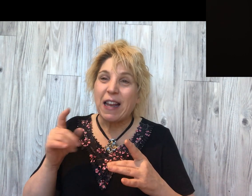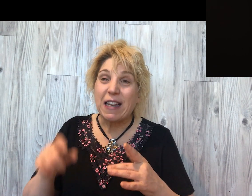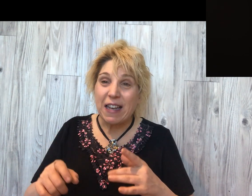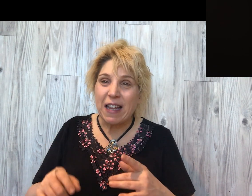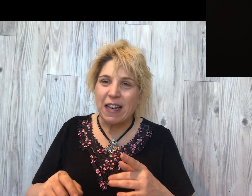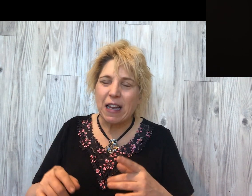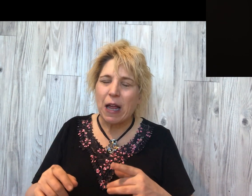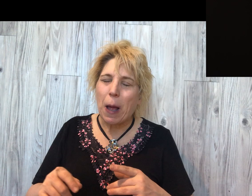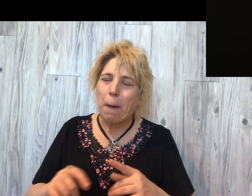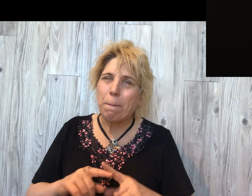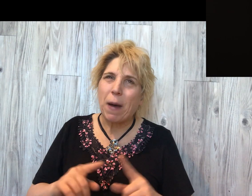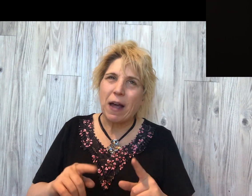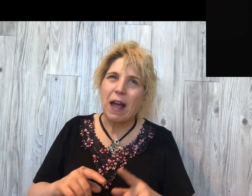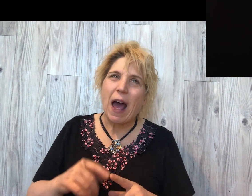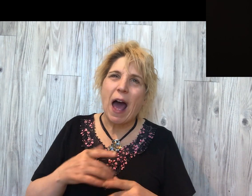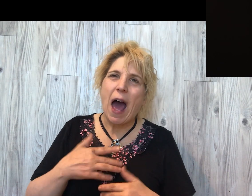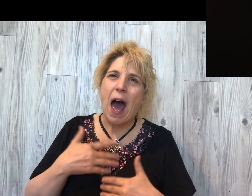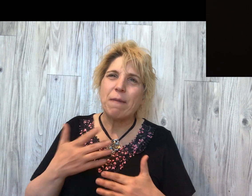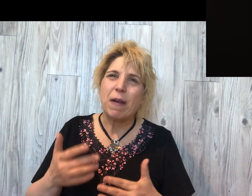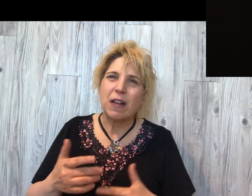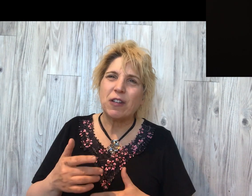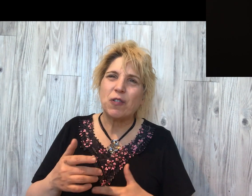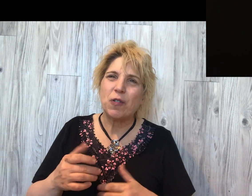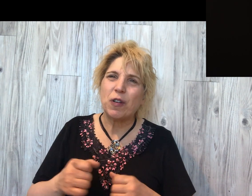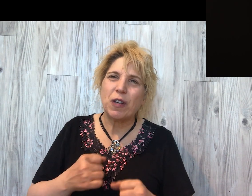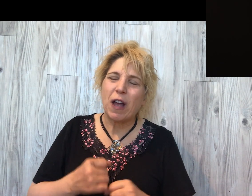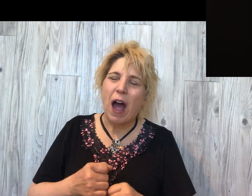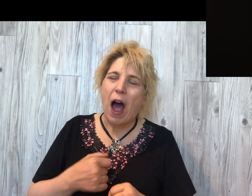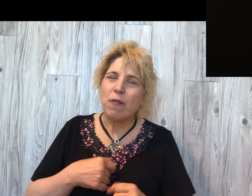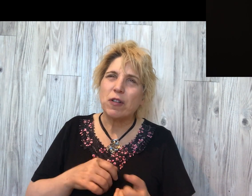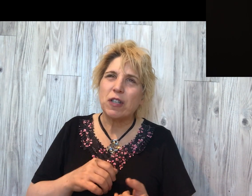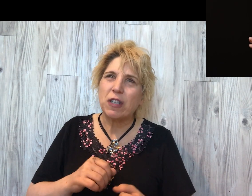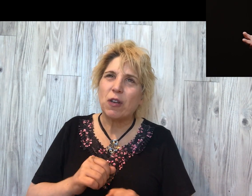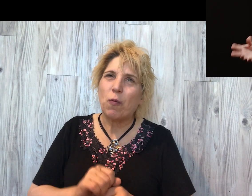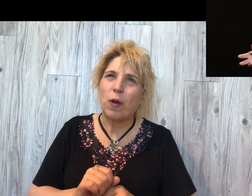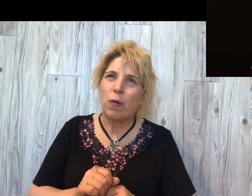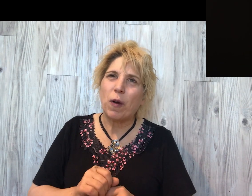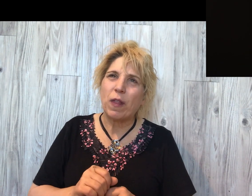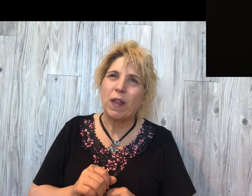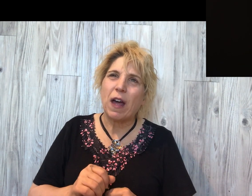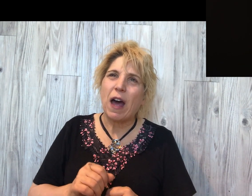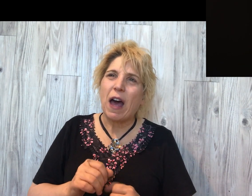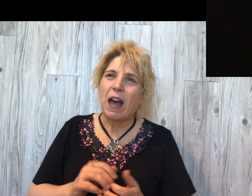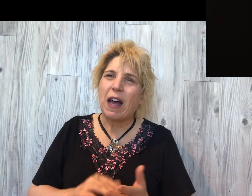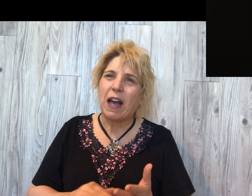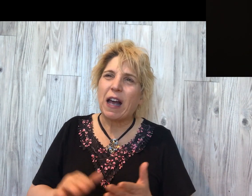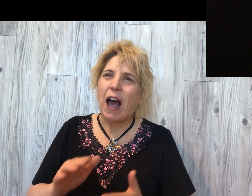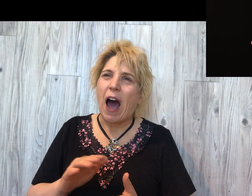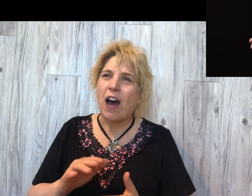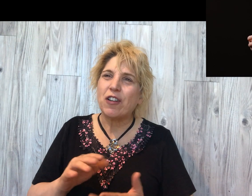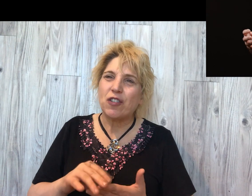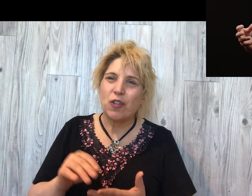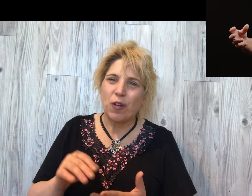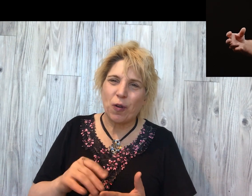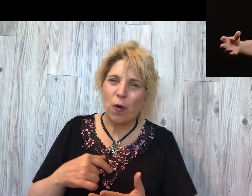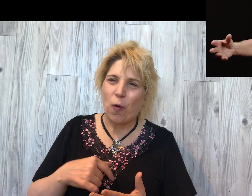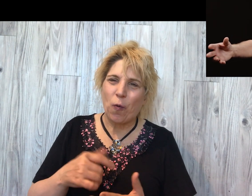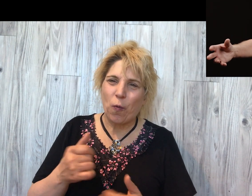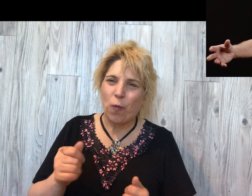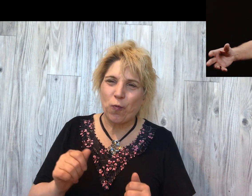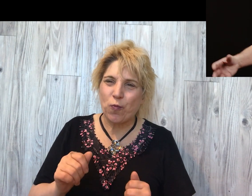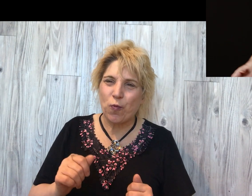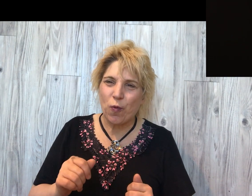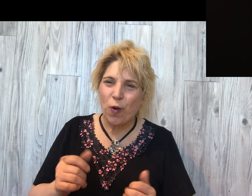only admitting to himself, but admitting to God. One time years ago, I was working with a college student who had just come to faith in Christ, and we were